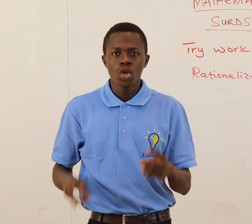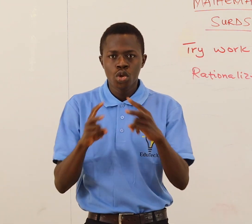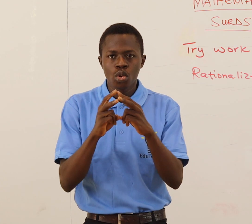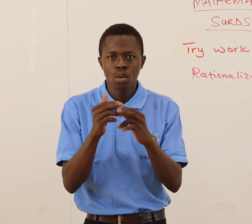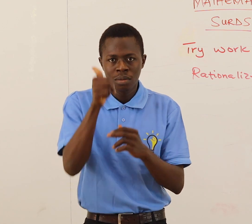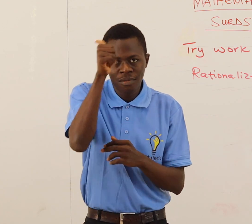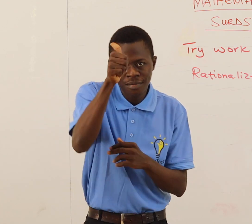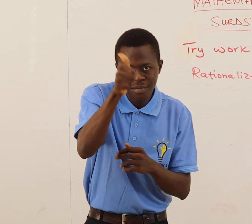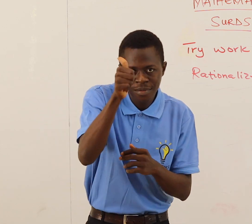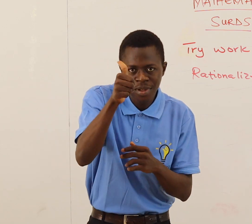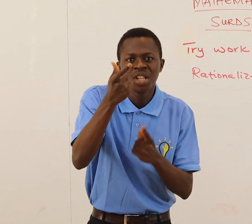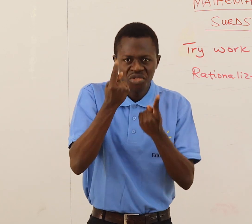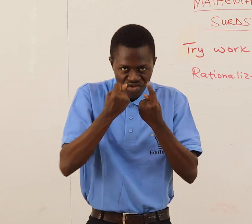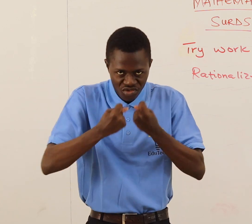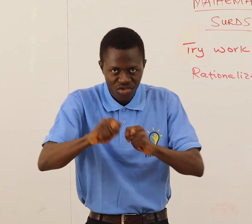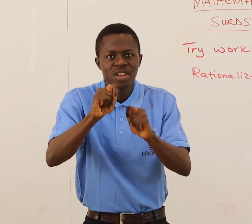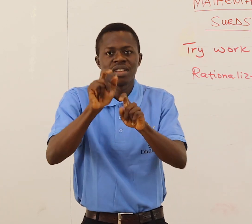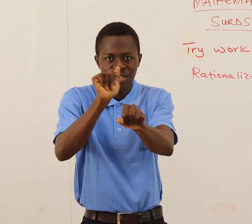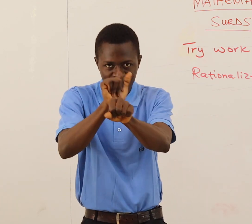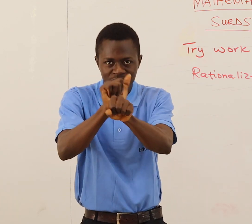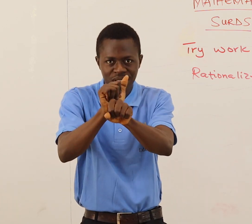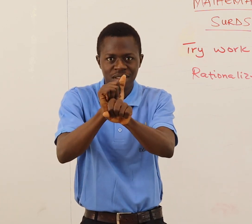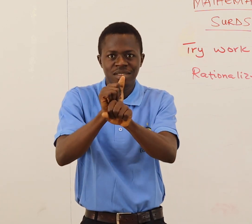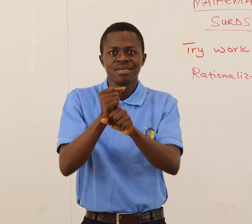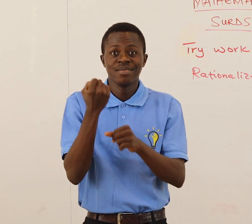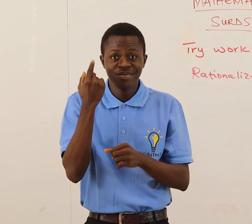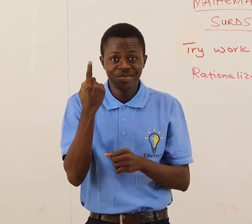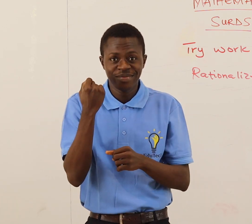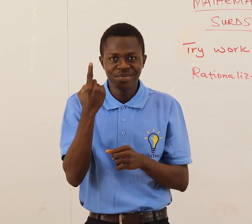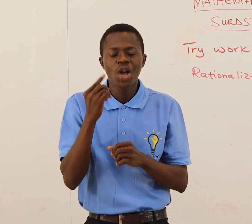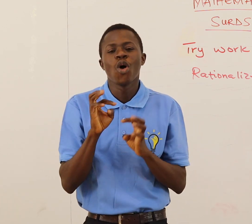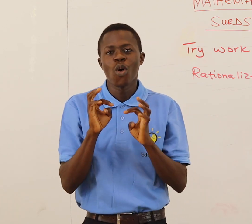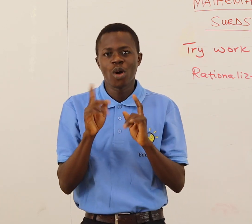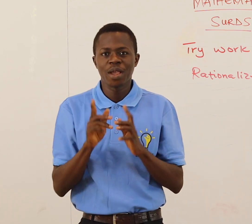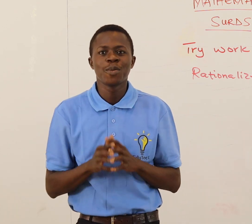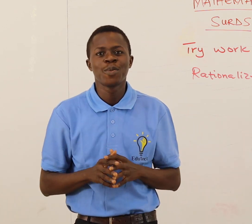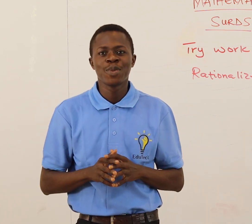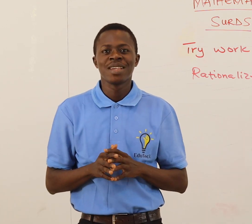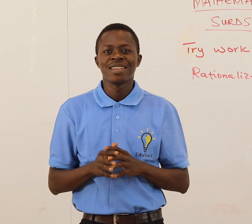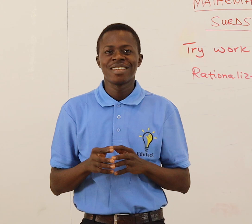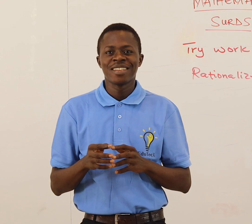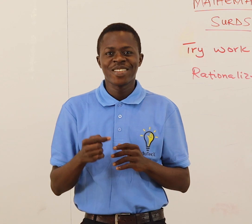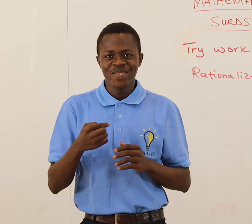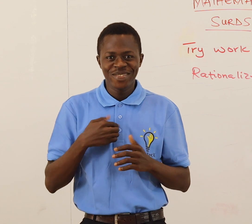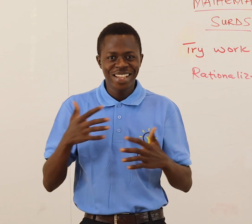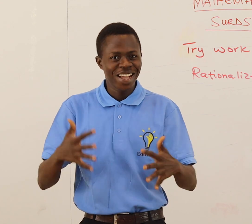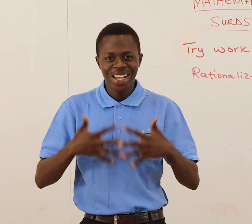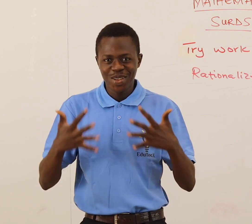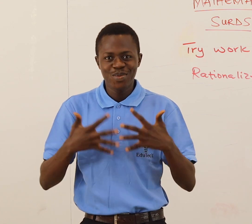Rationalize the expression 5 divided by the square root of 7. Rationalize the